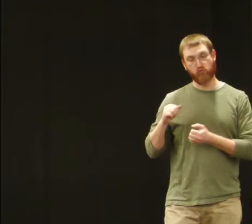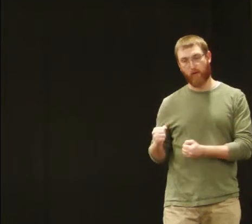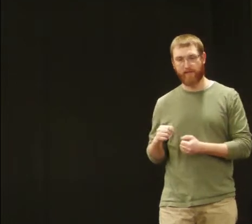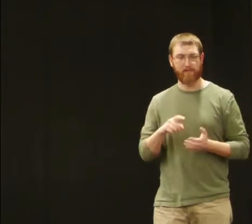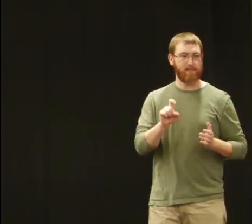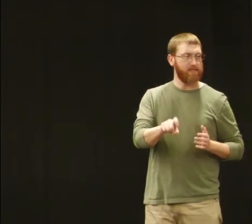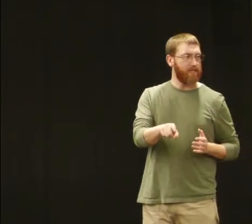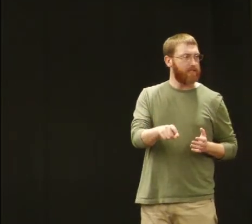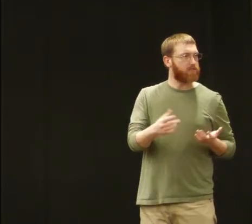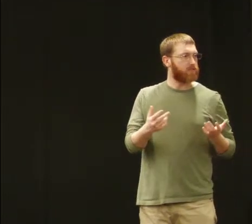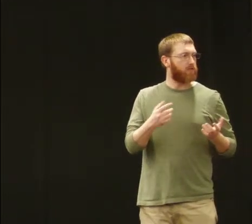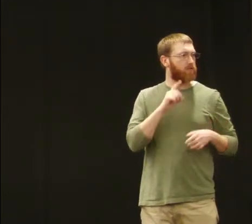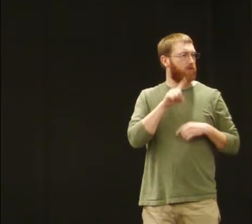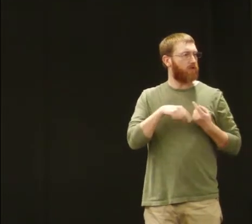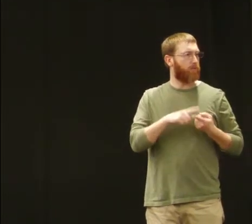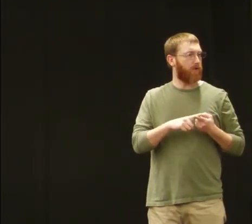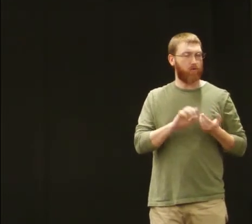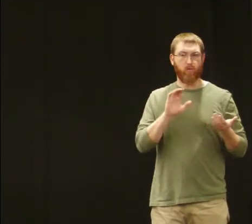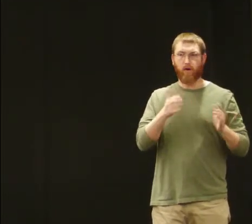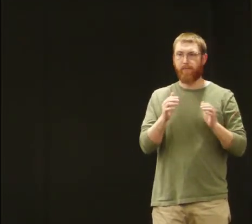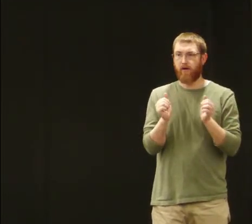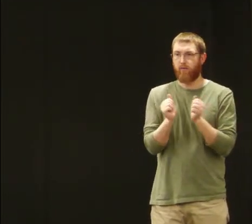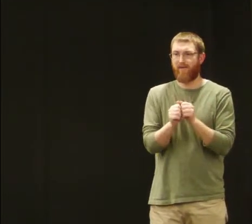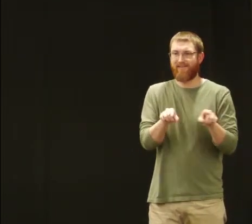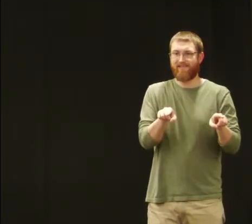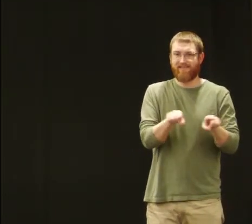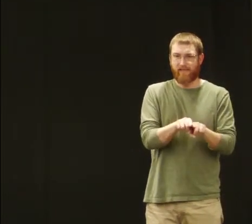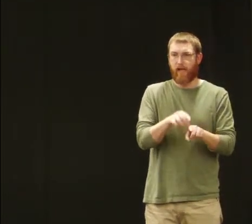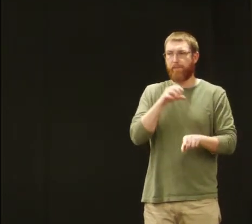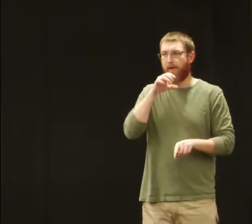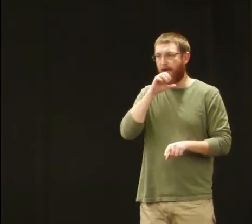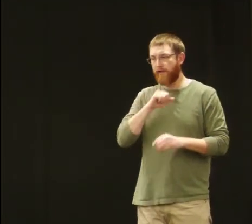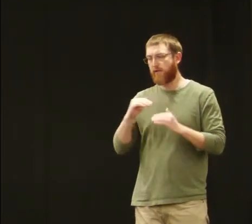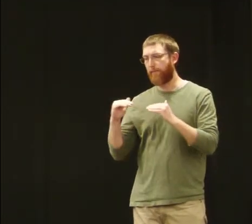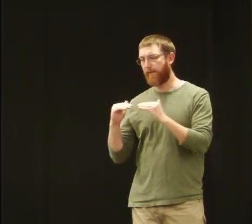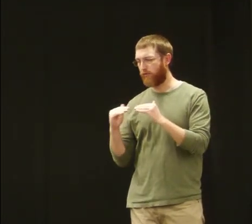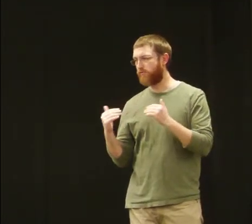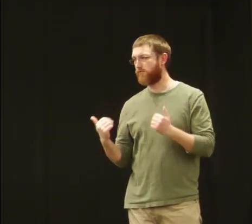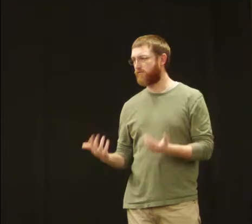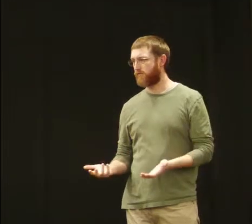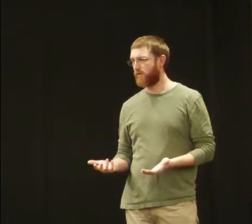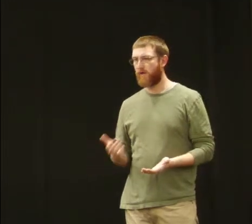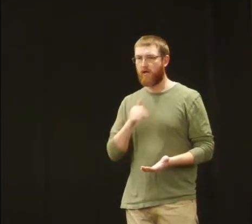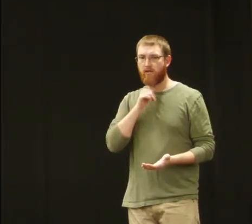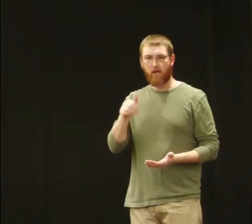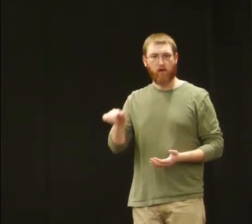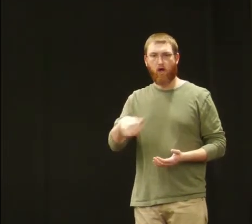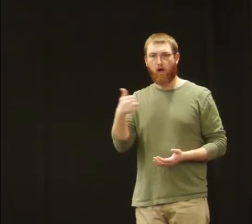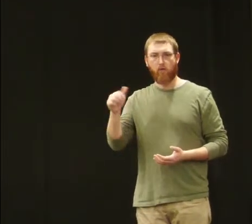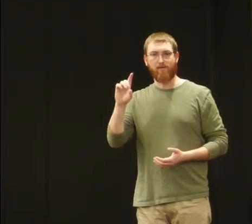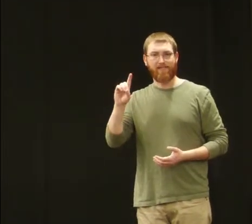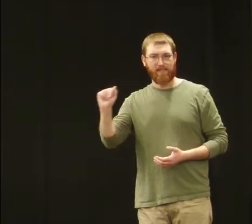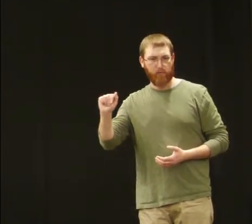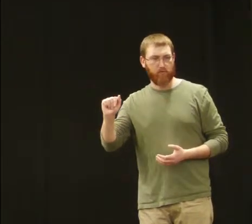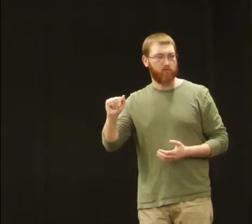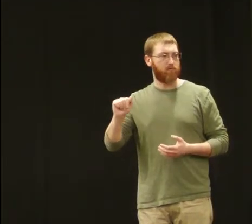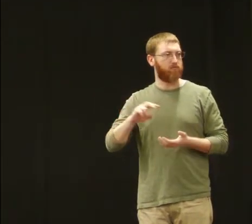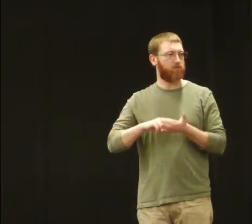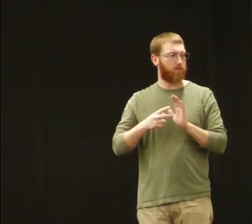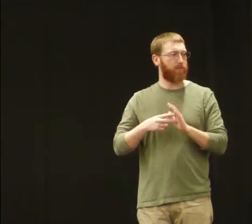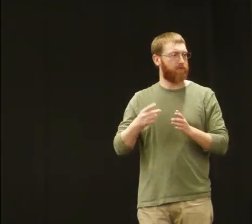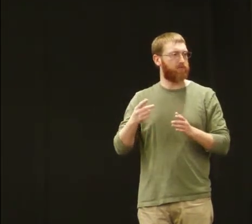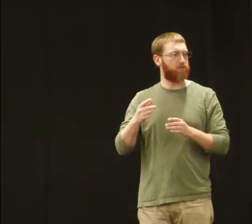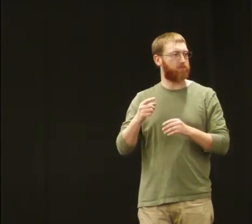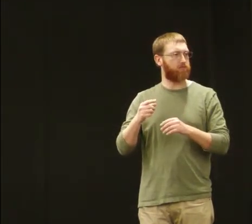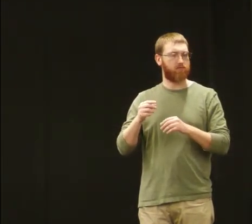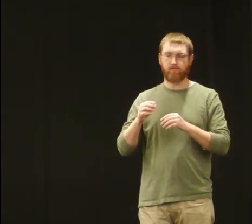as they are compared to their same age peers. So not other disabled peers, but their actual same age. I just want to make sure that